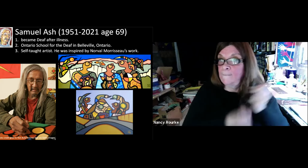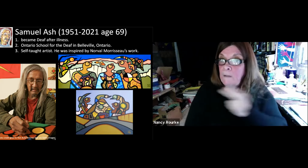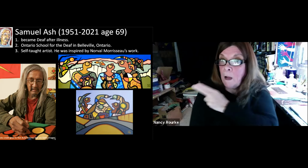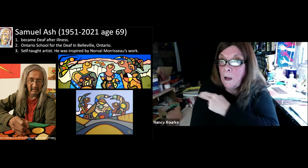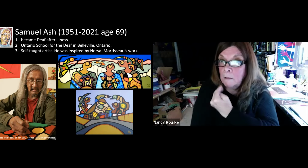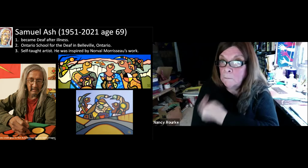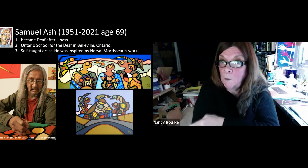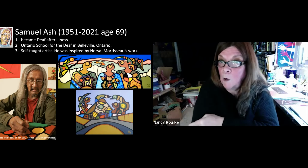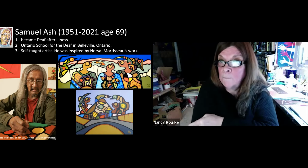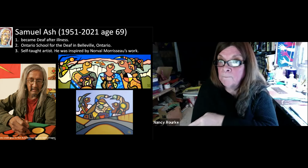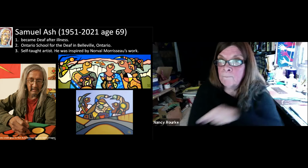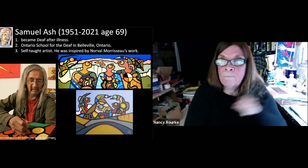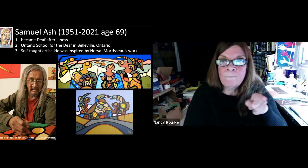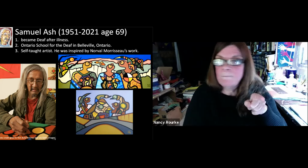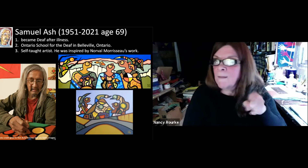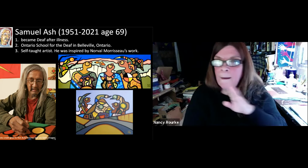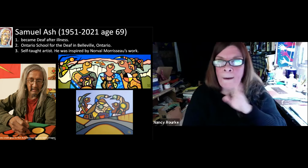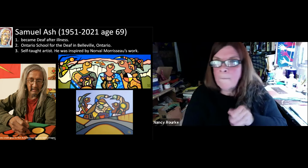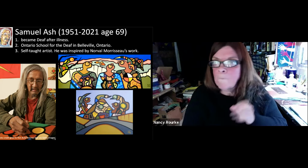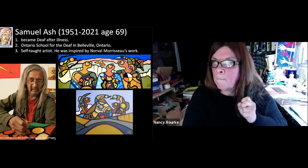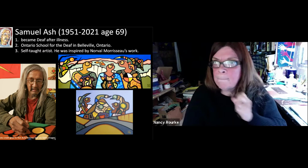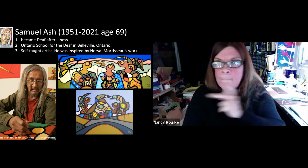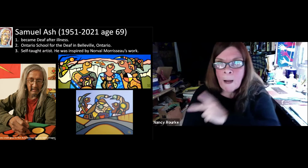However, when he was ready to leave the hospital.